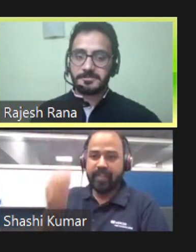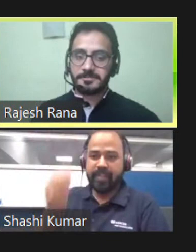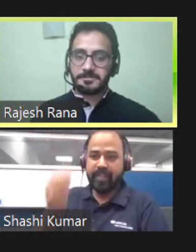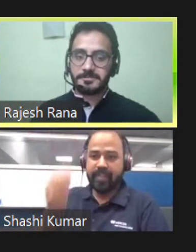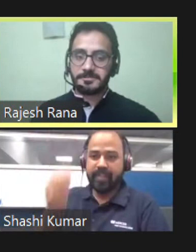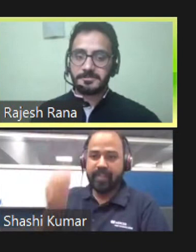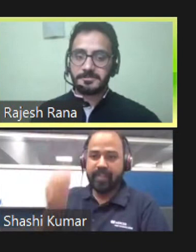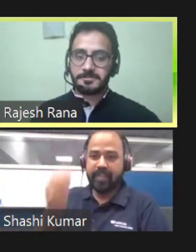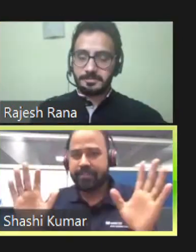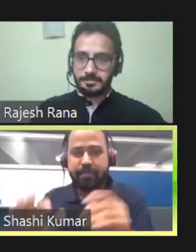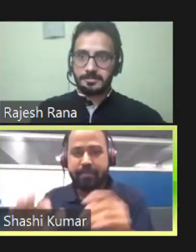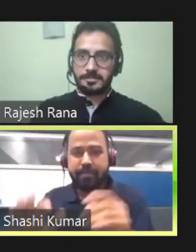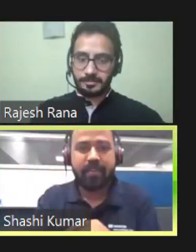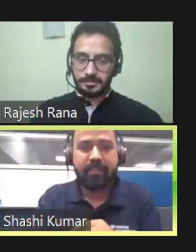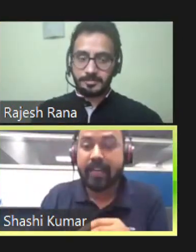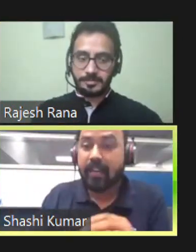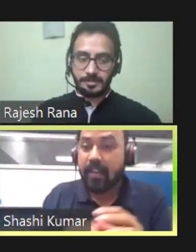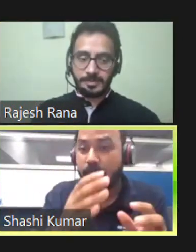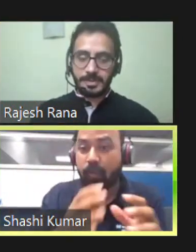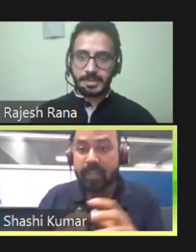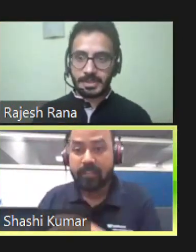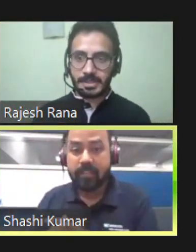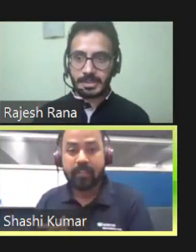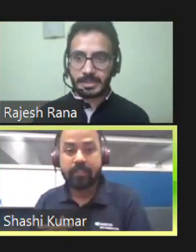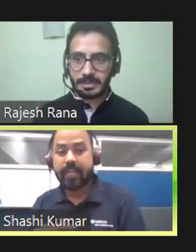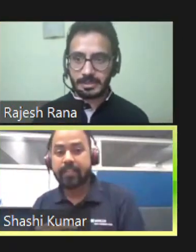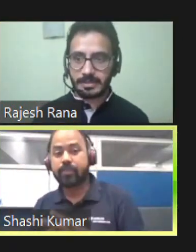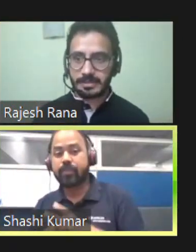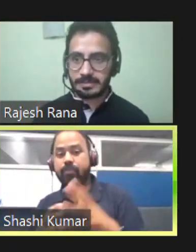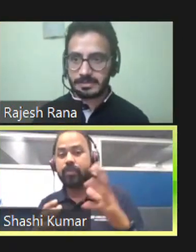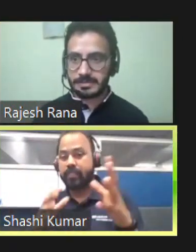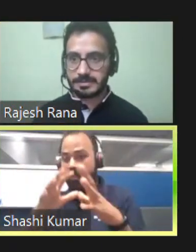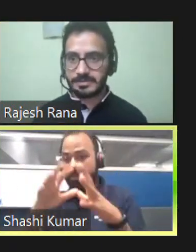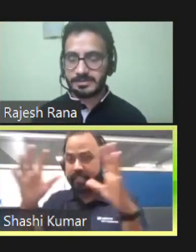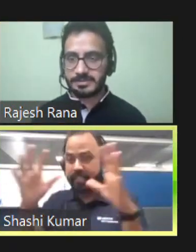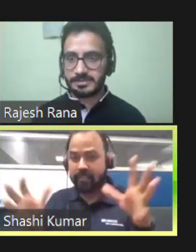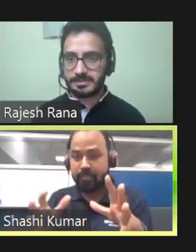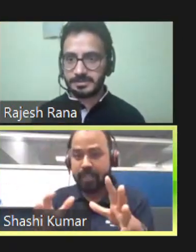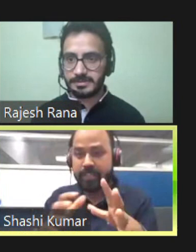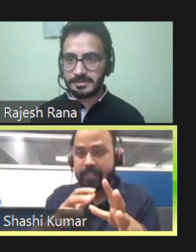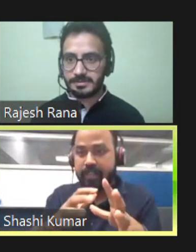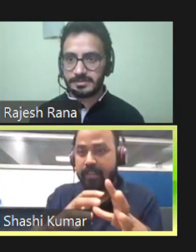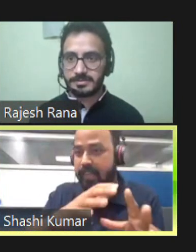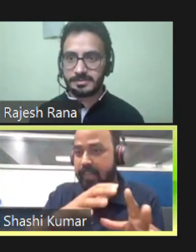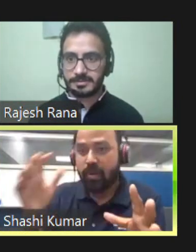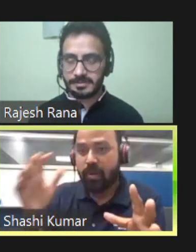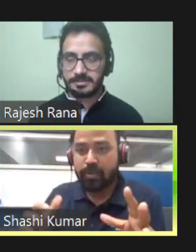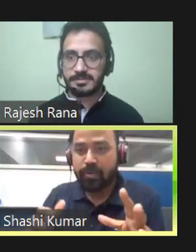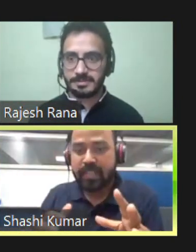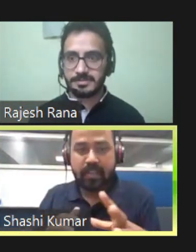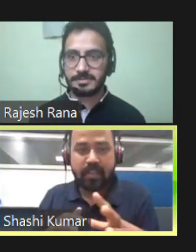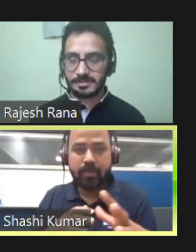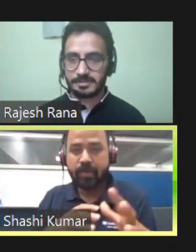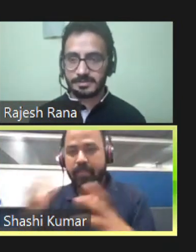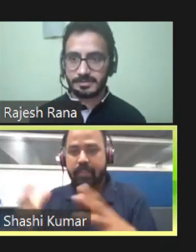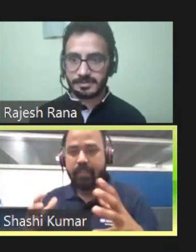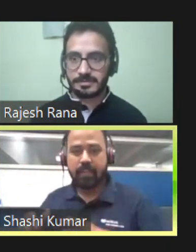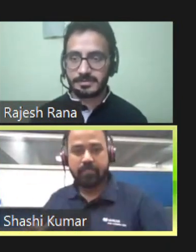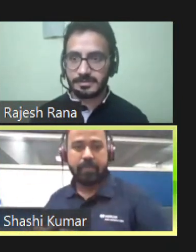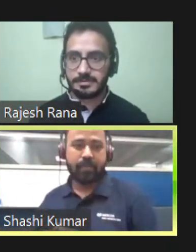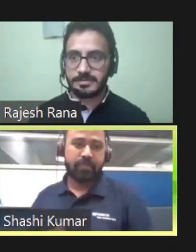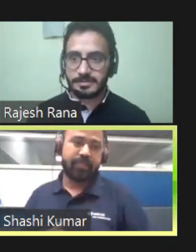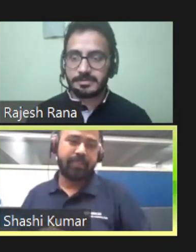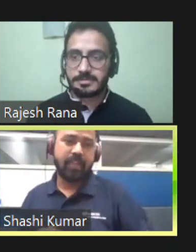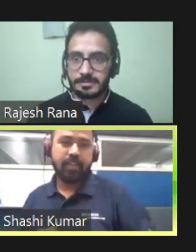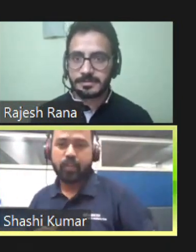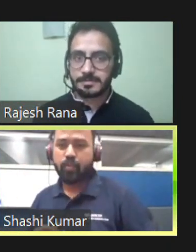good evening. Very simple. Right now, what are the signs for the works? Now, these are some basics that we all students are,